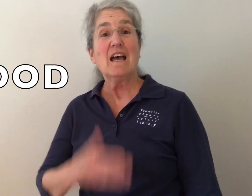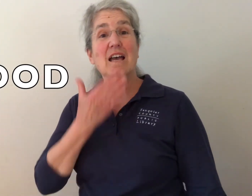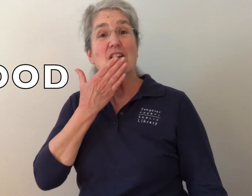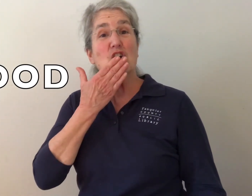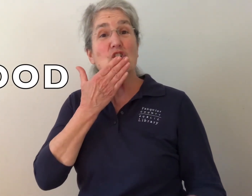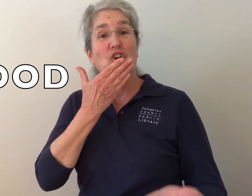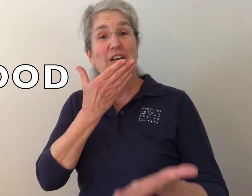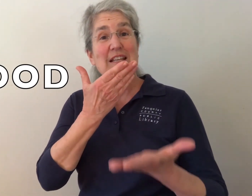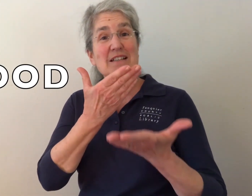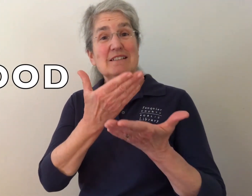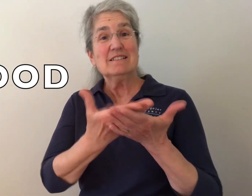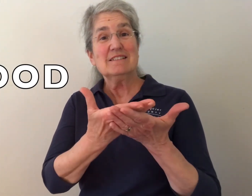Good.